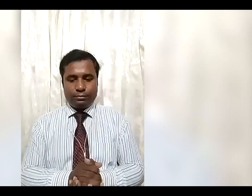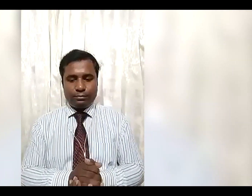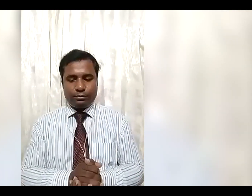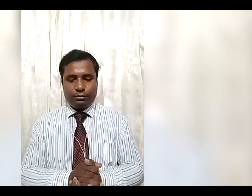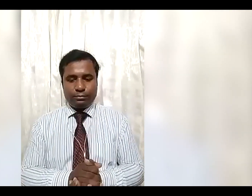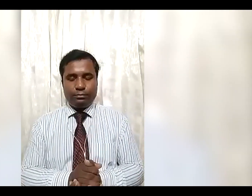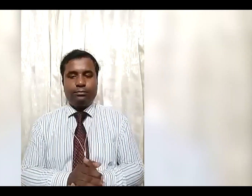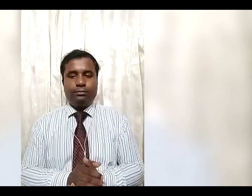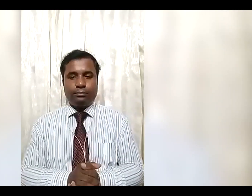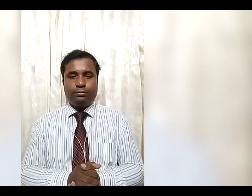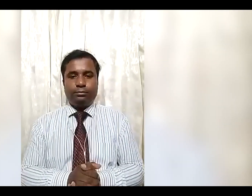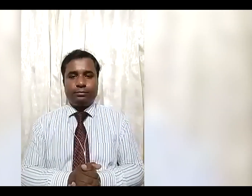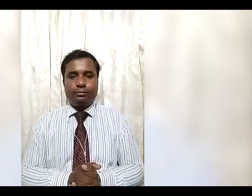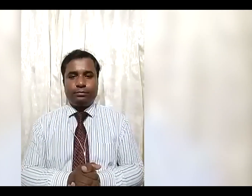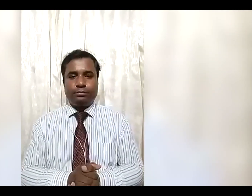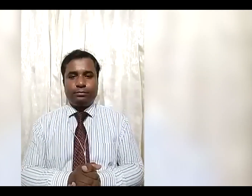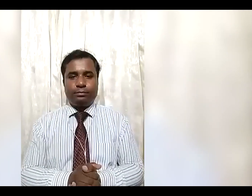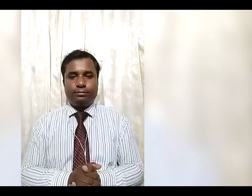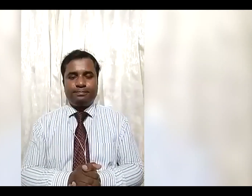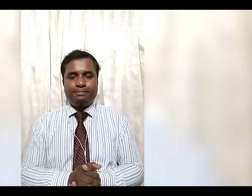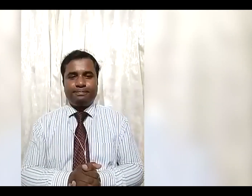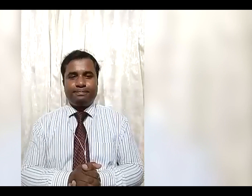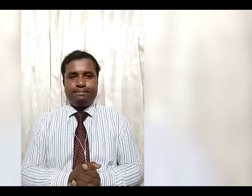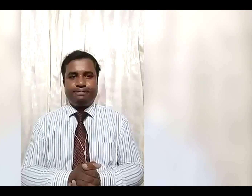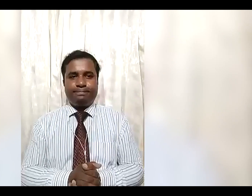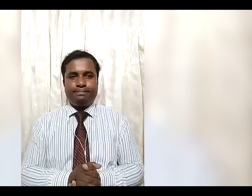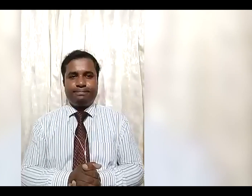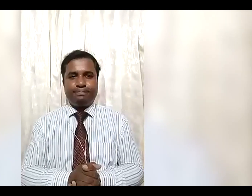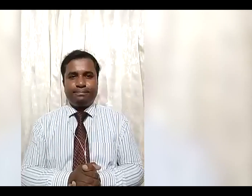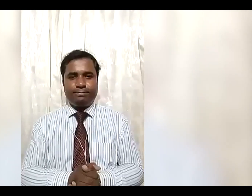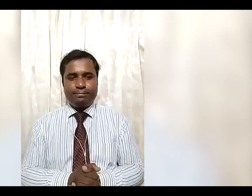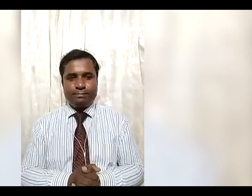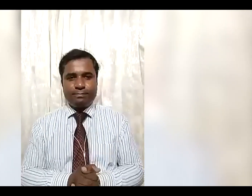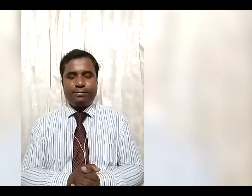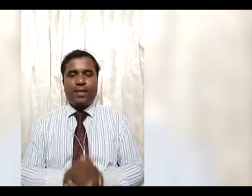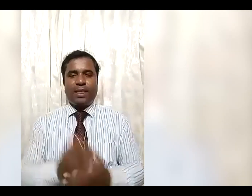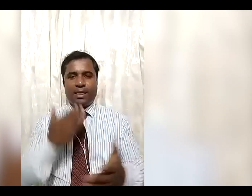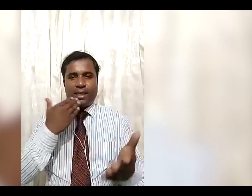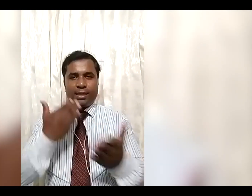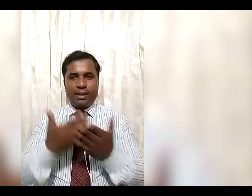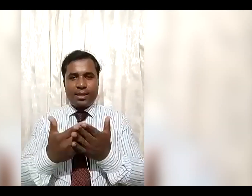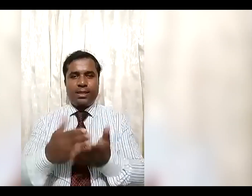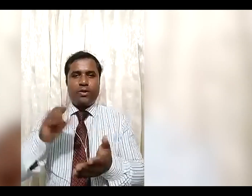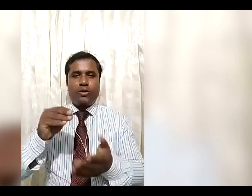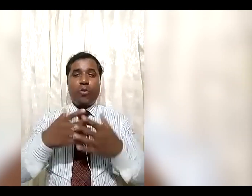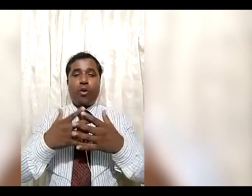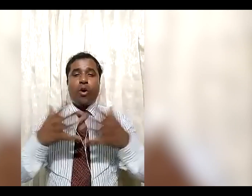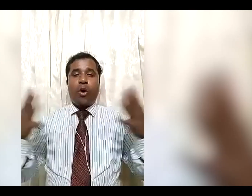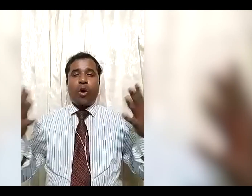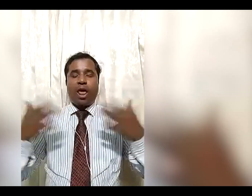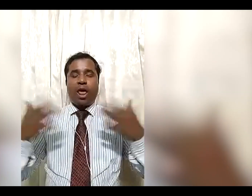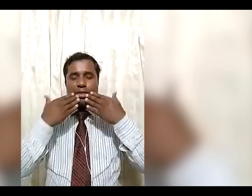voice in society. So I hope everyone enjoys tonight's discussion. Thank you. Onik onik donobad.